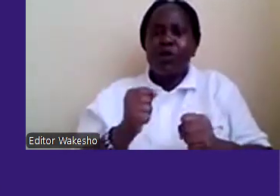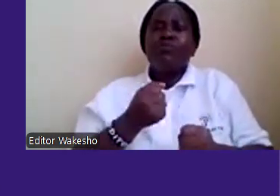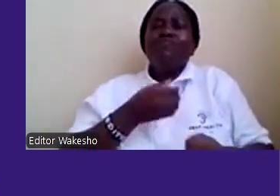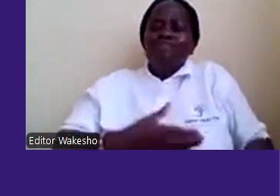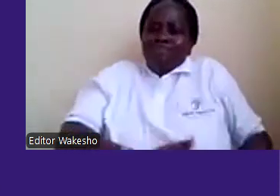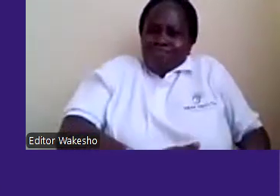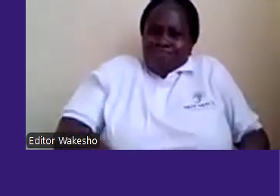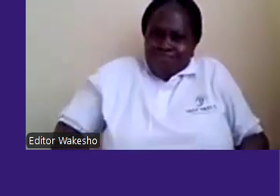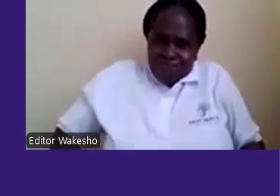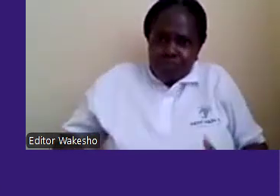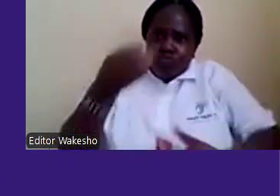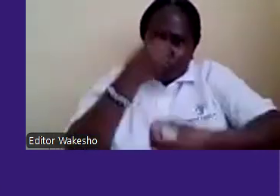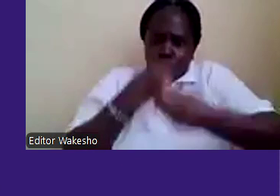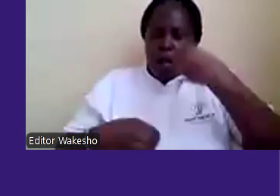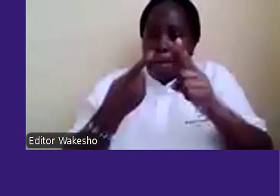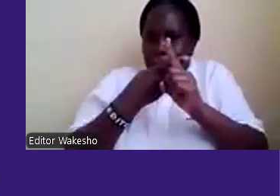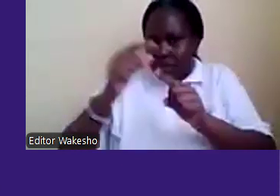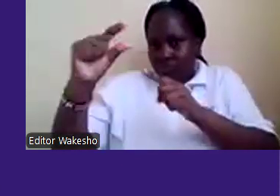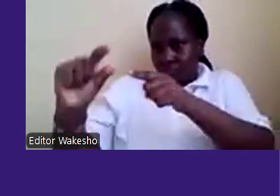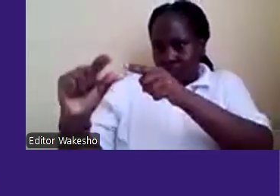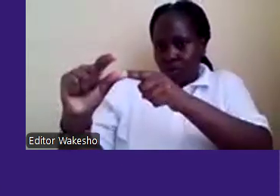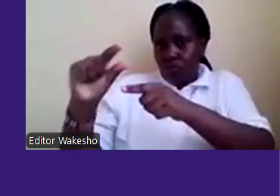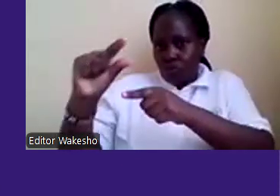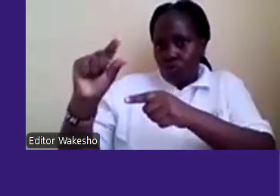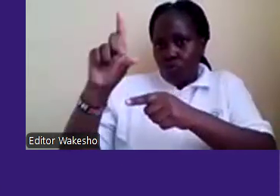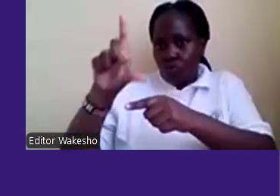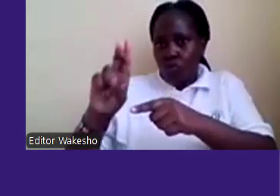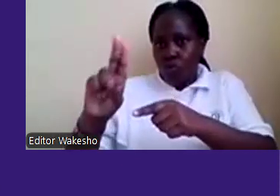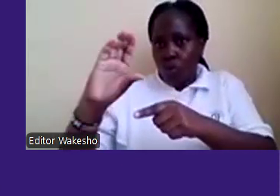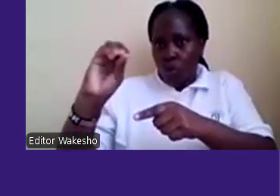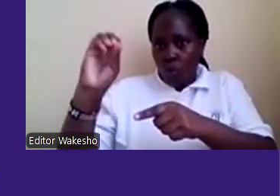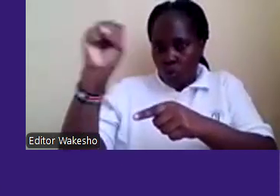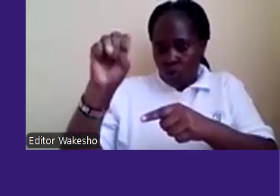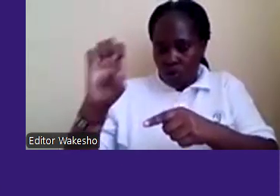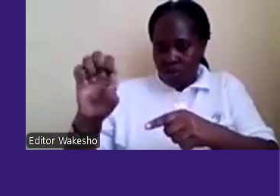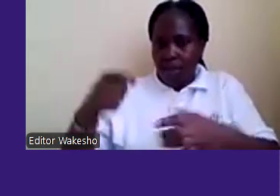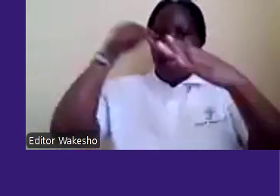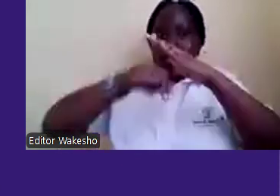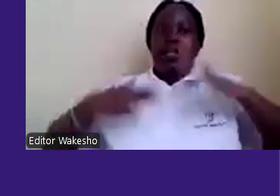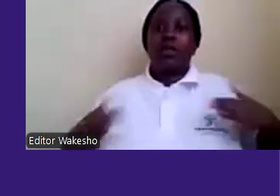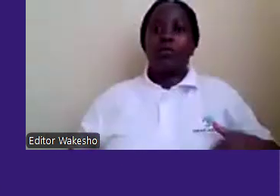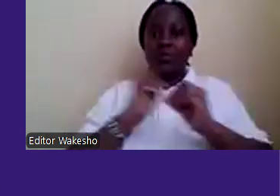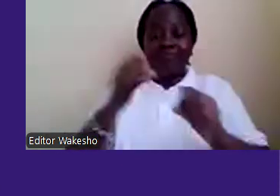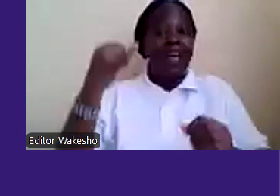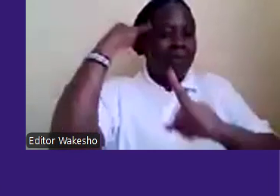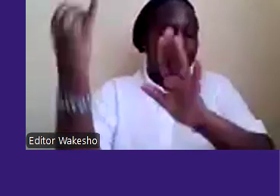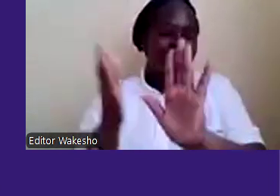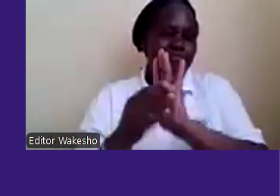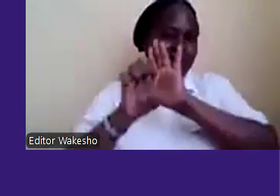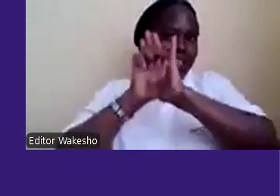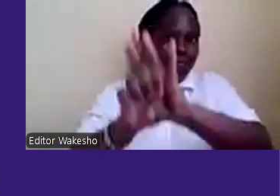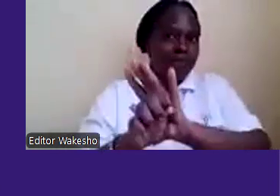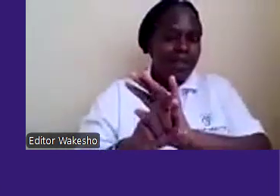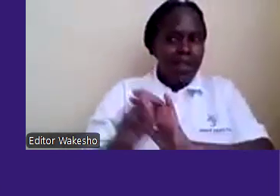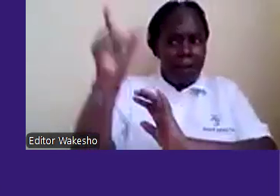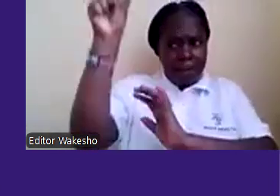but the glucose is not reaching your cells, It's like, can you imagine, someone is in the house constantly